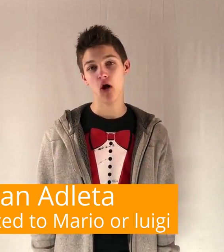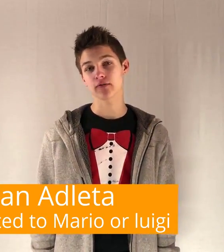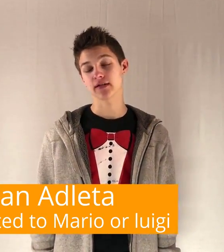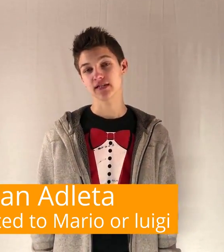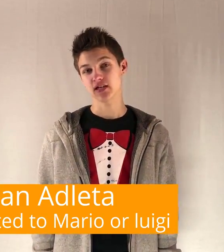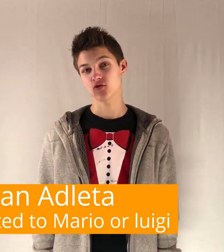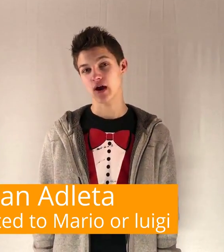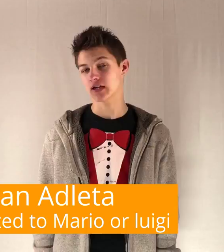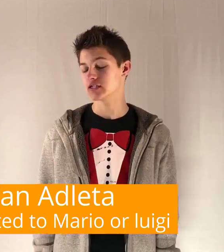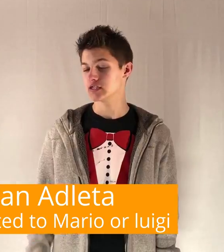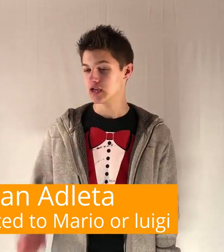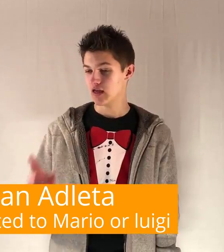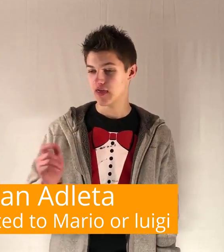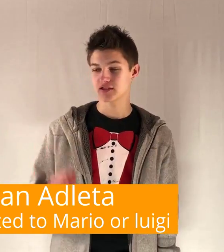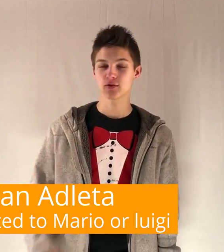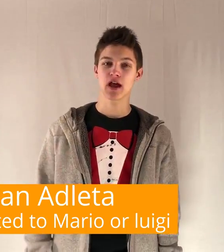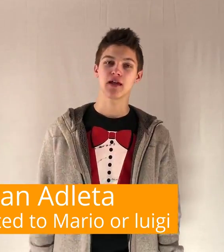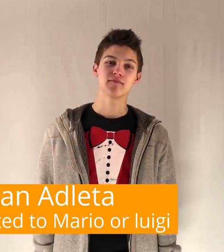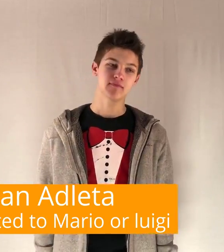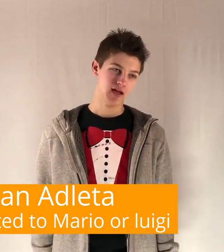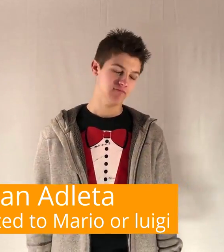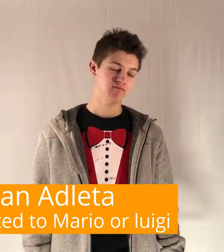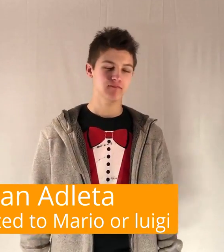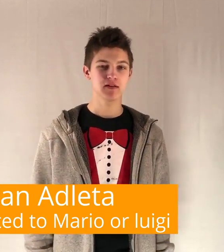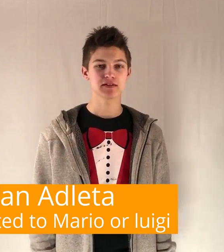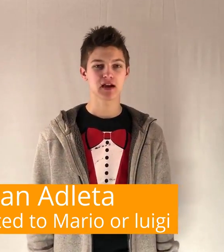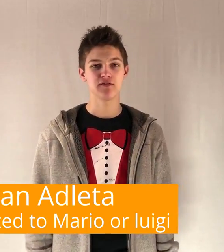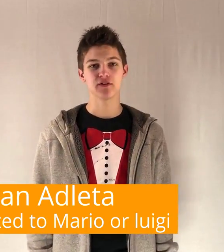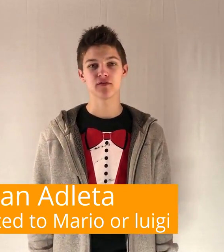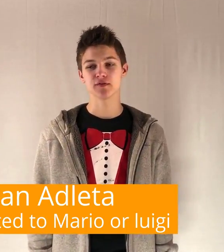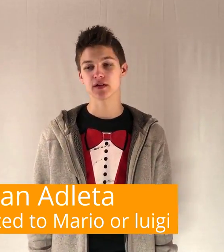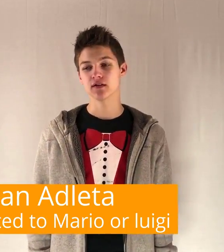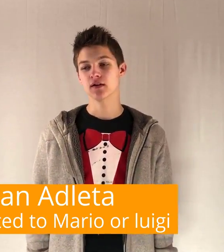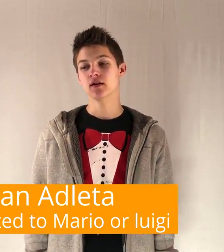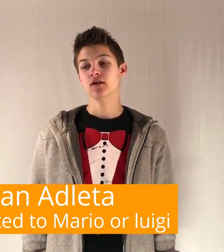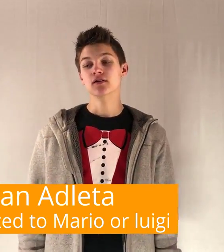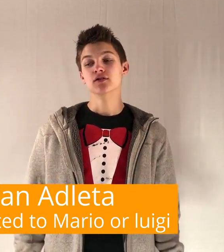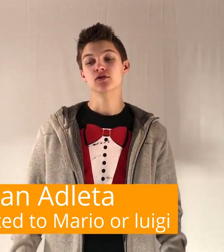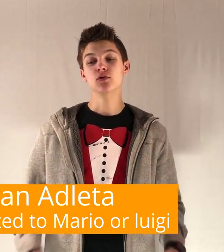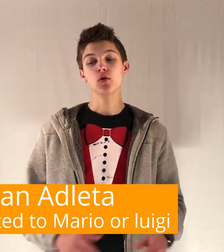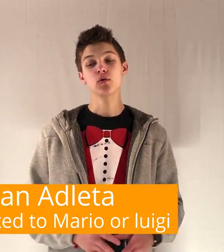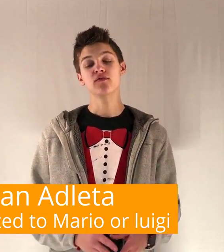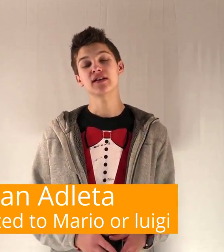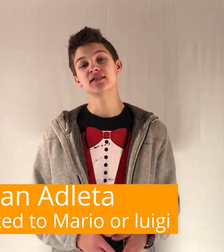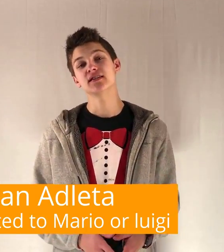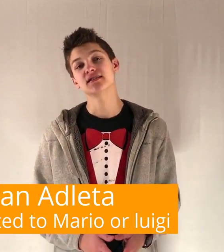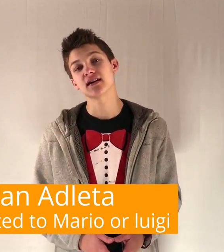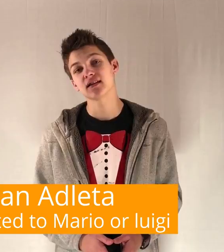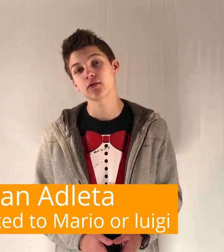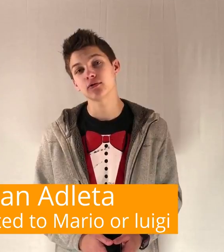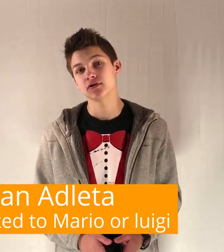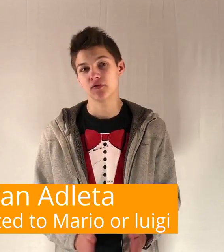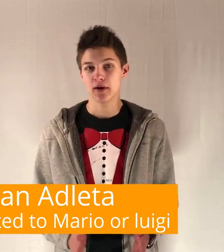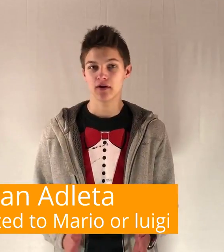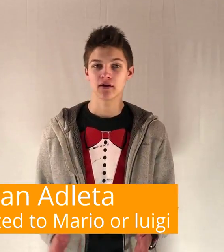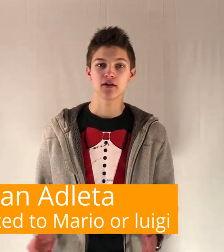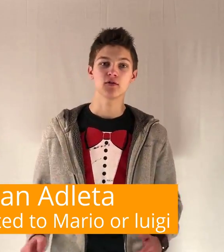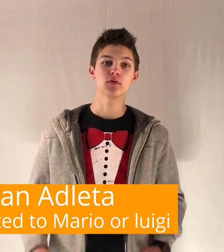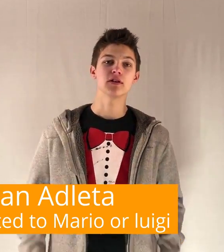That is incorrect. That's okay. It's kind of confusing. To know who invented the Sign Language of America, you would need